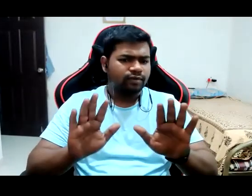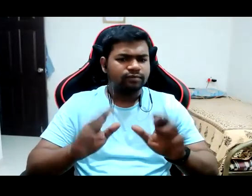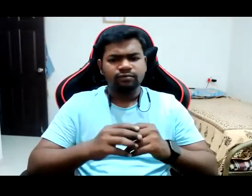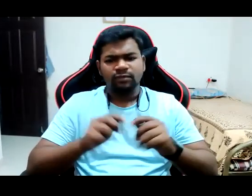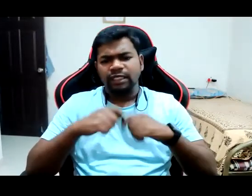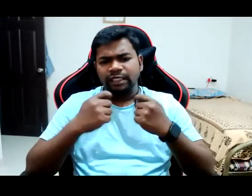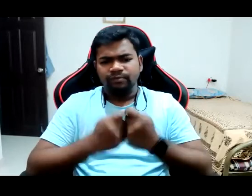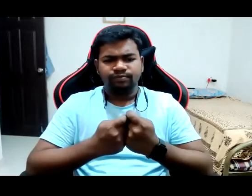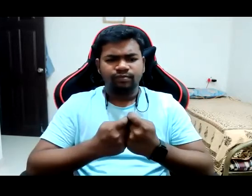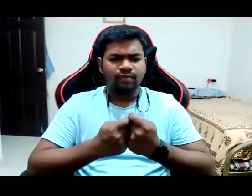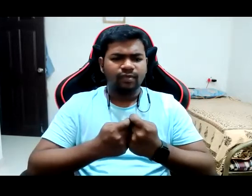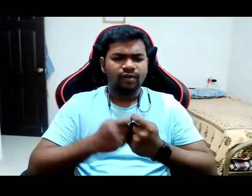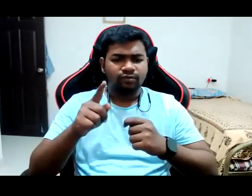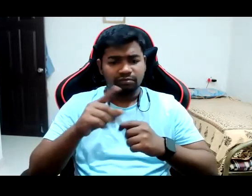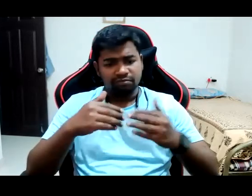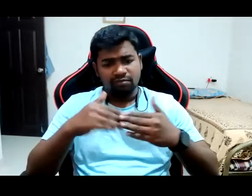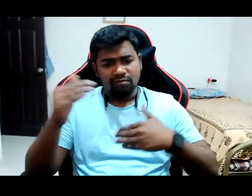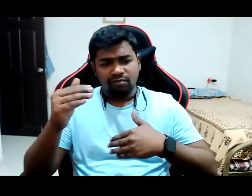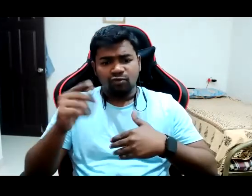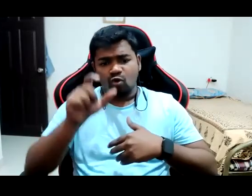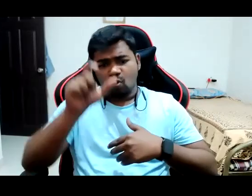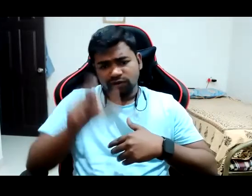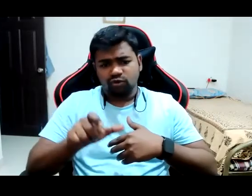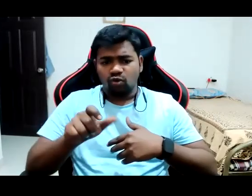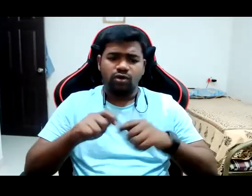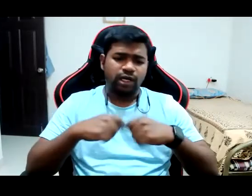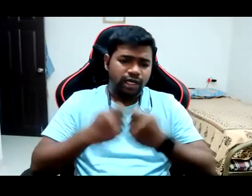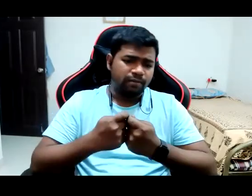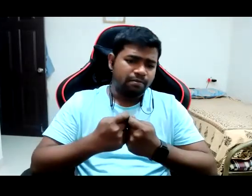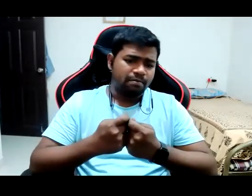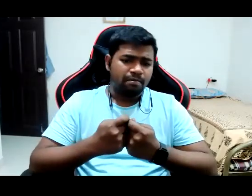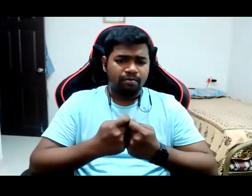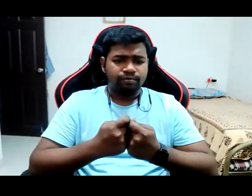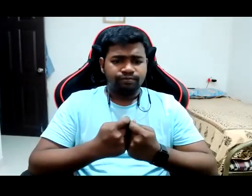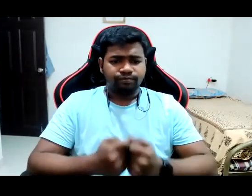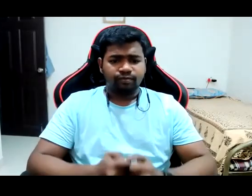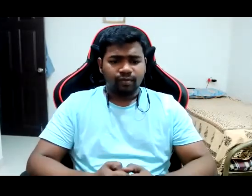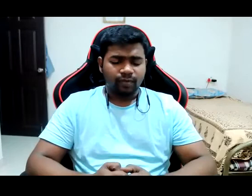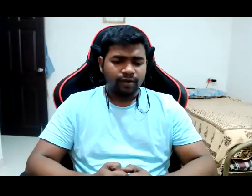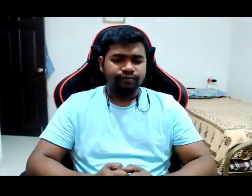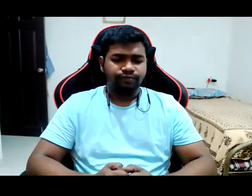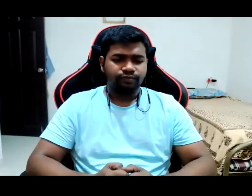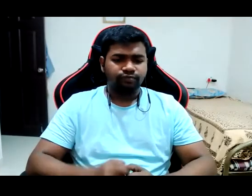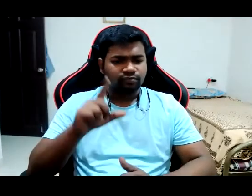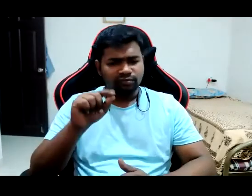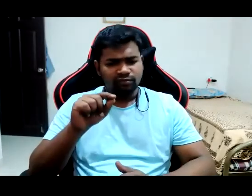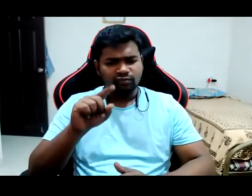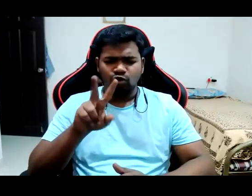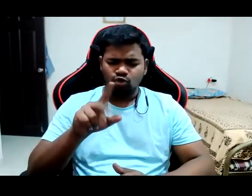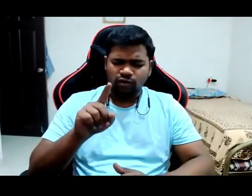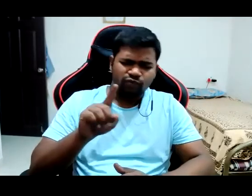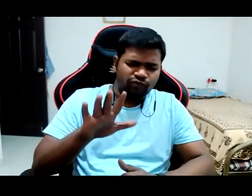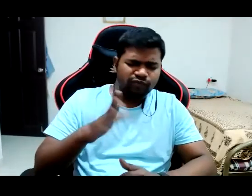can be a solo team member, and you can have, again, I mean, 10, 12, whatever you